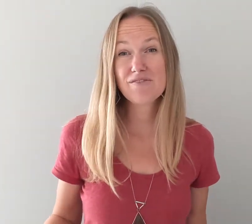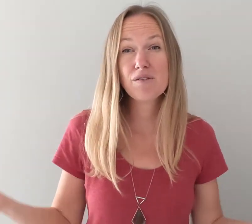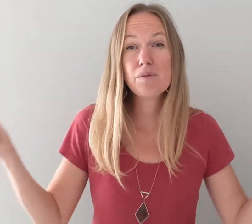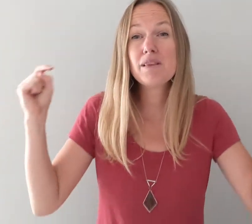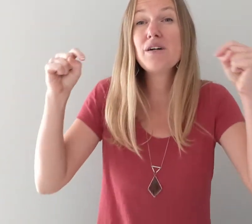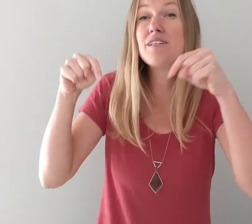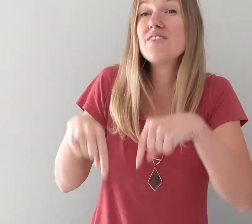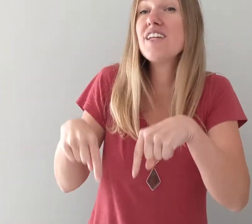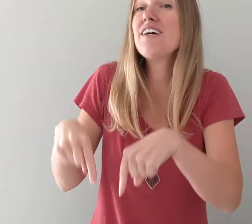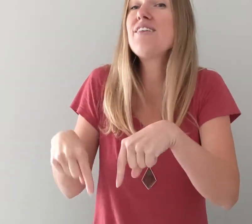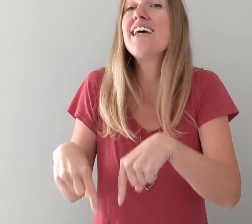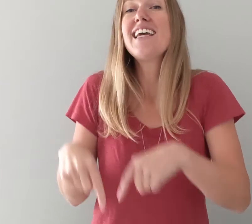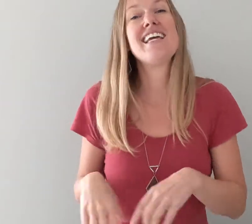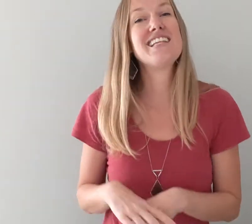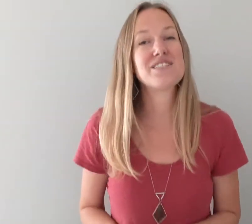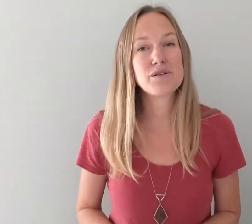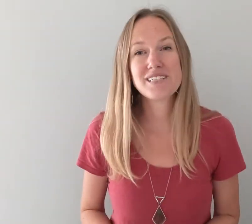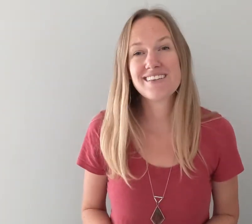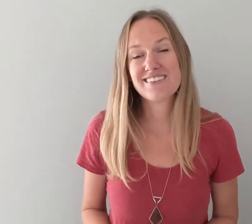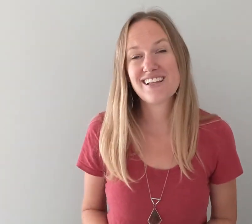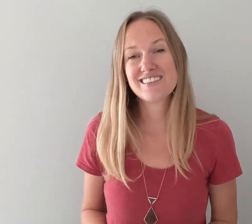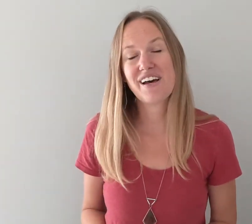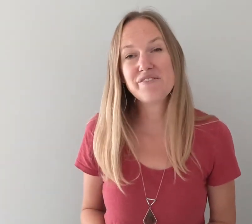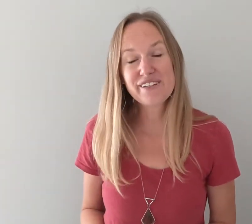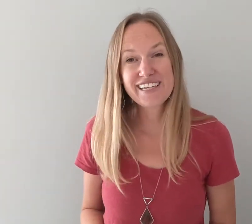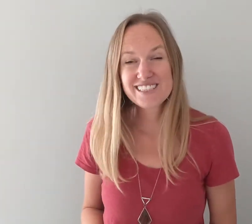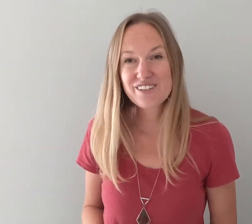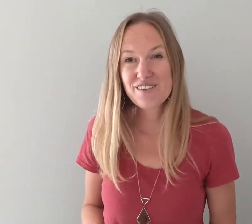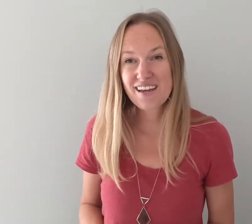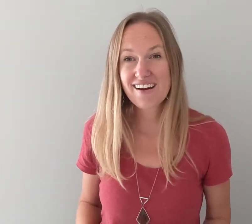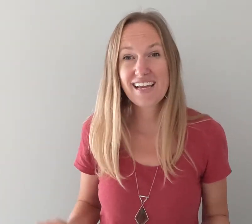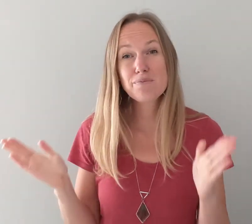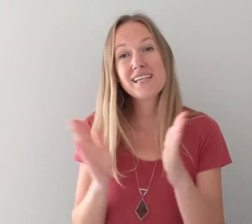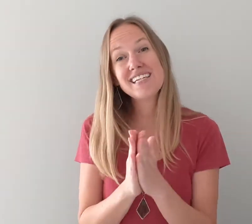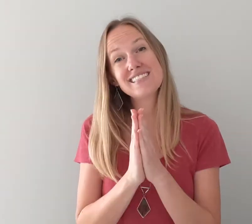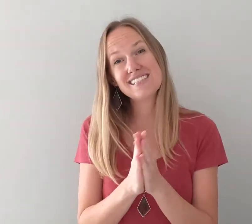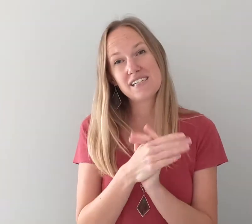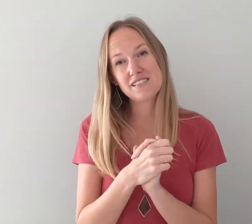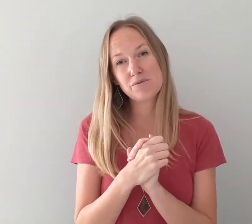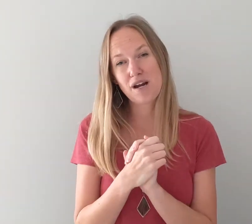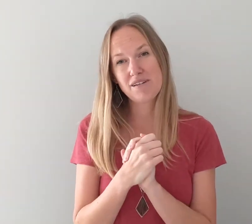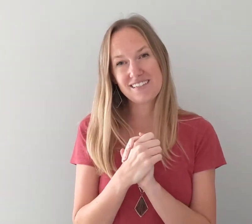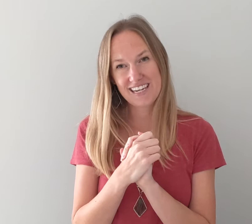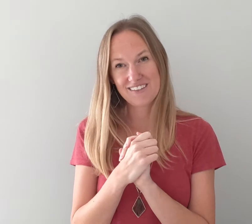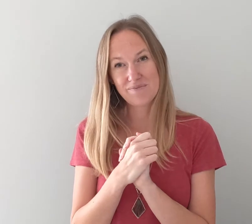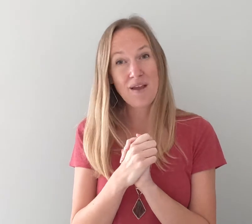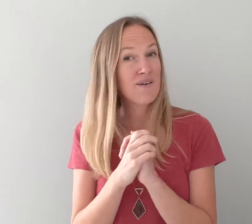look below this video in the description, there's lots of helpful links for you there, and please consider subscribing to the channel or check